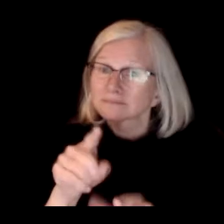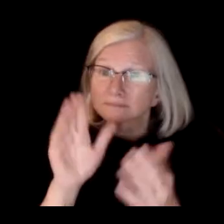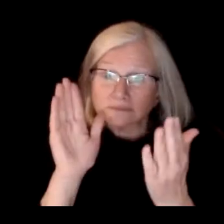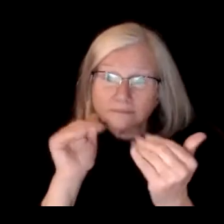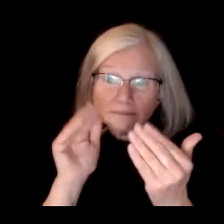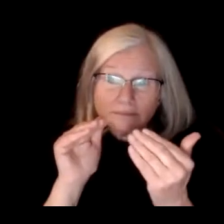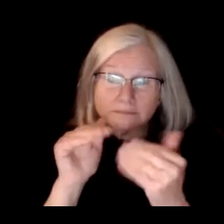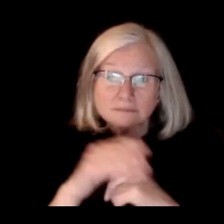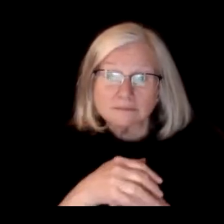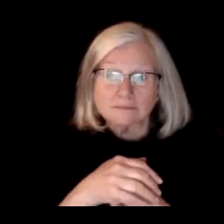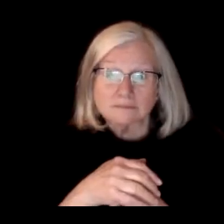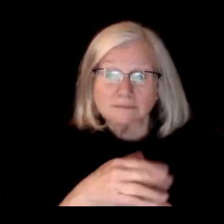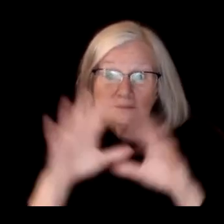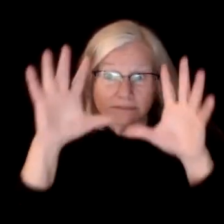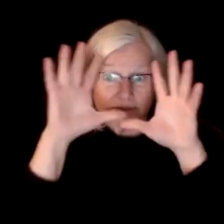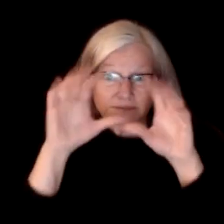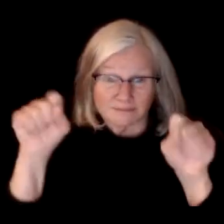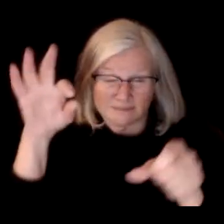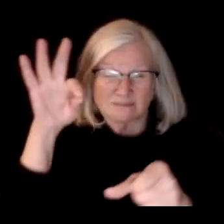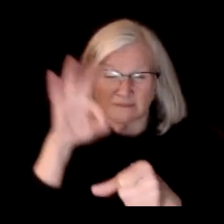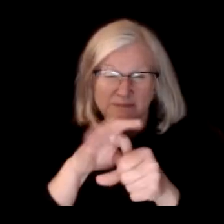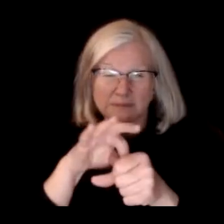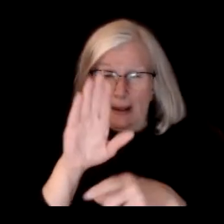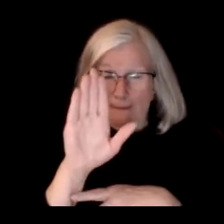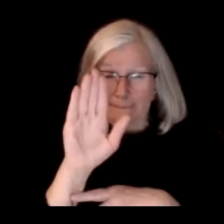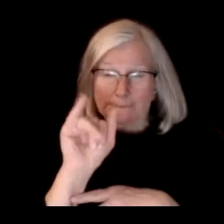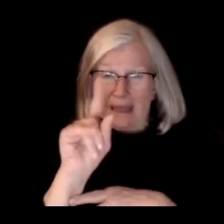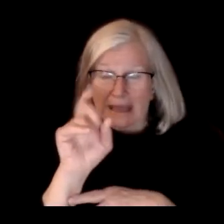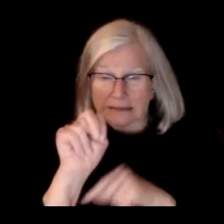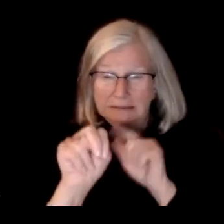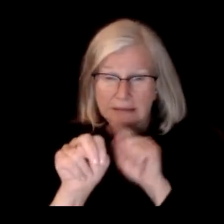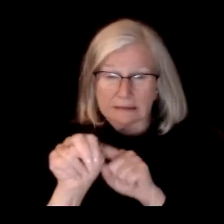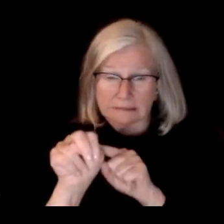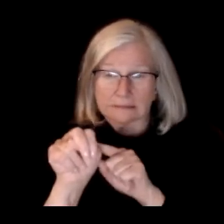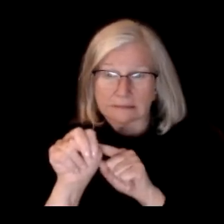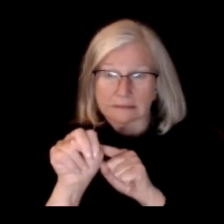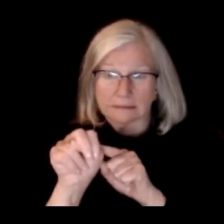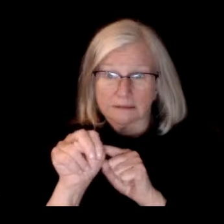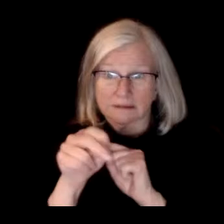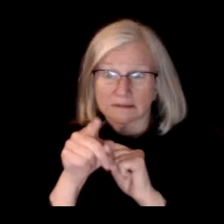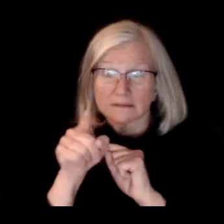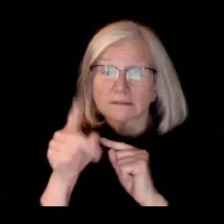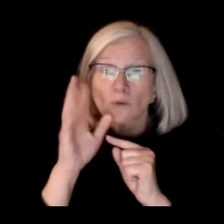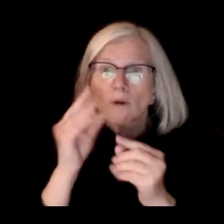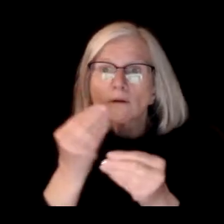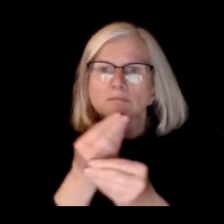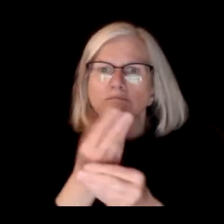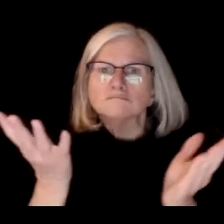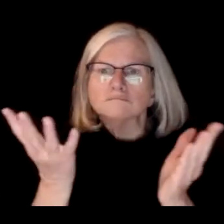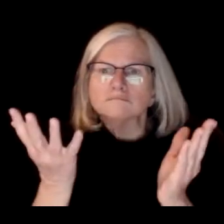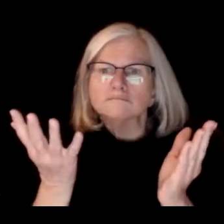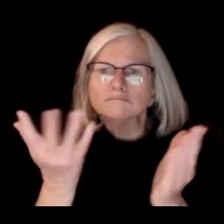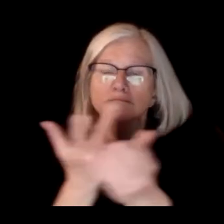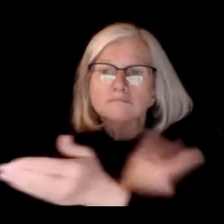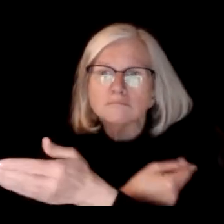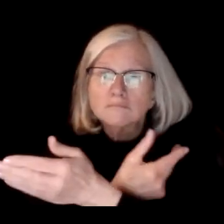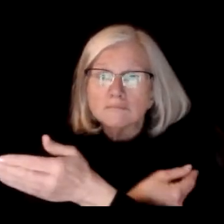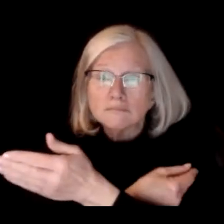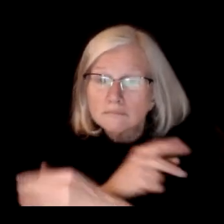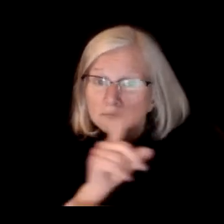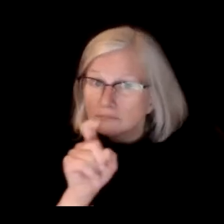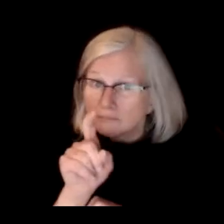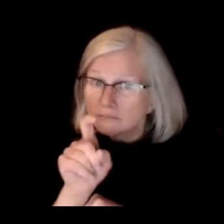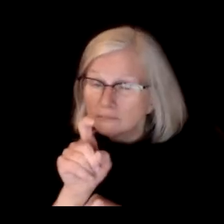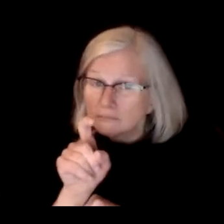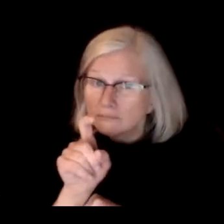more vaccines without release all the vaccine the country has right now? Are these two things so